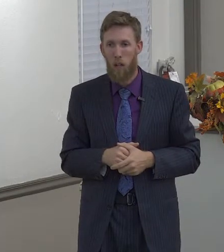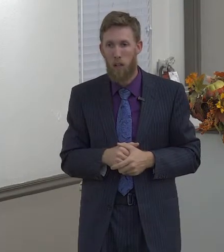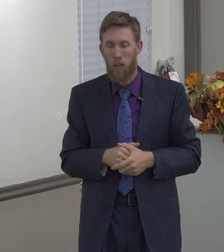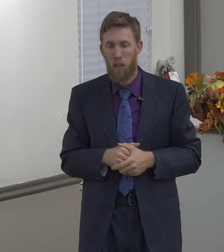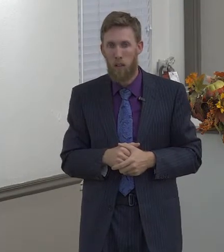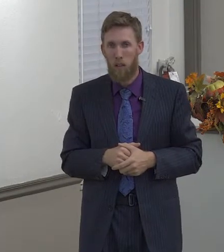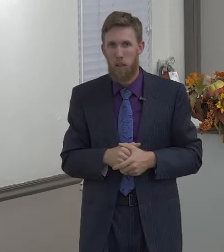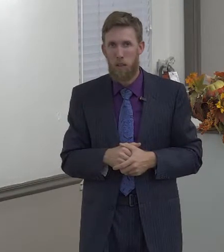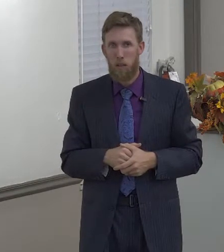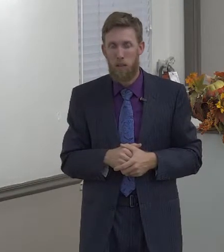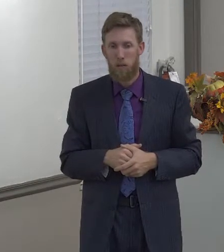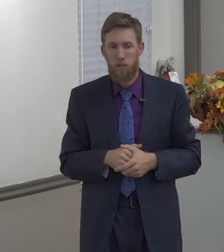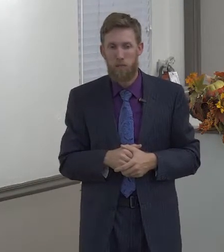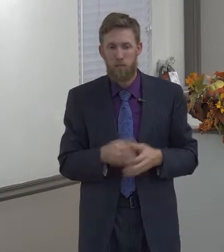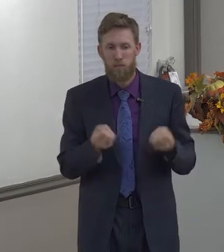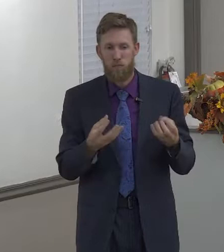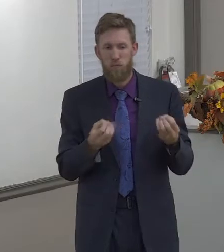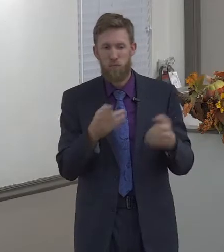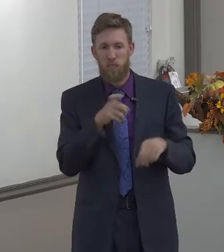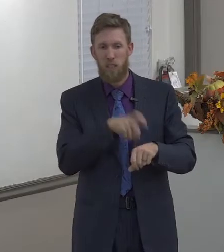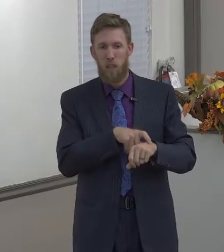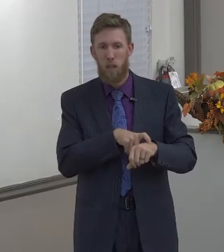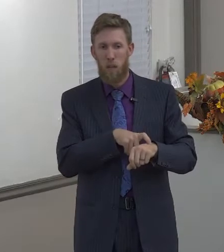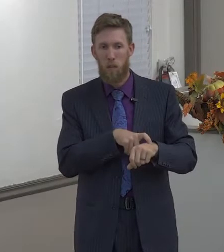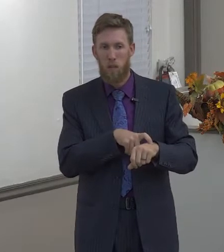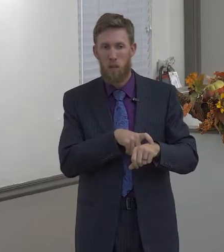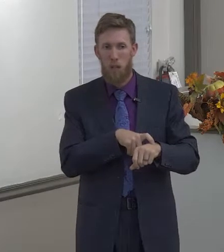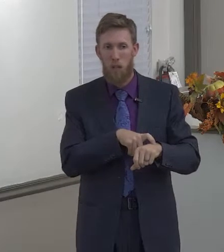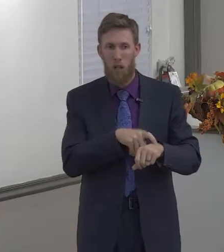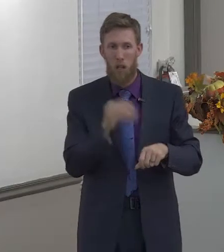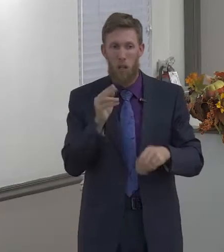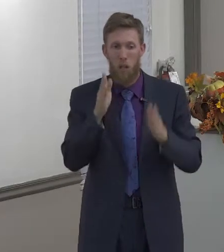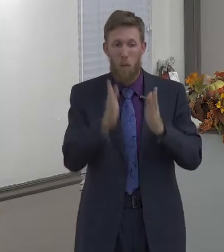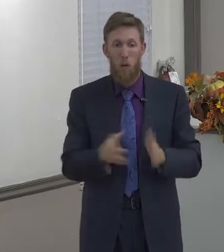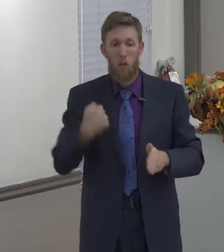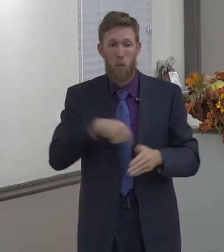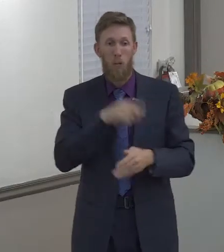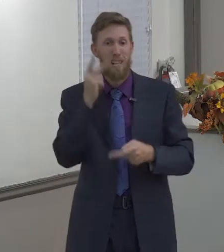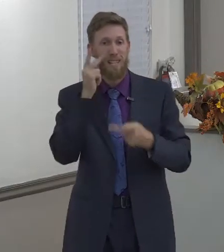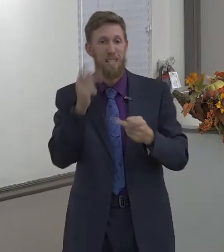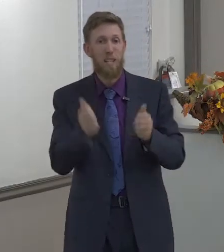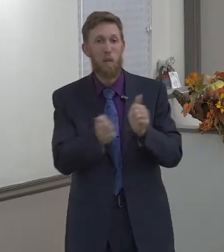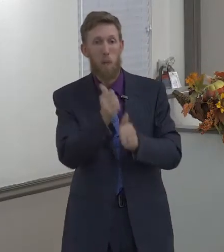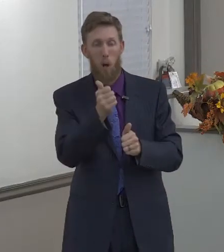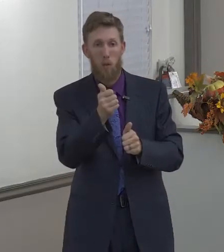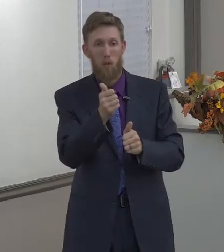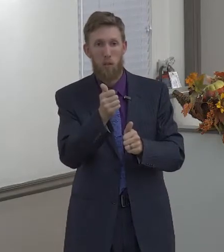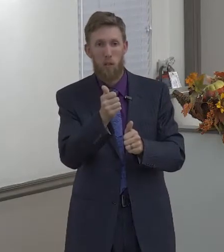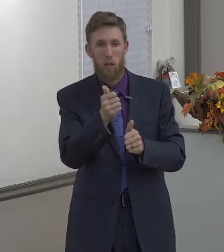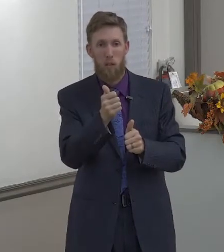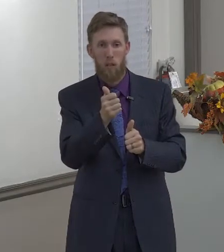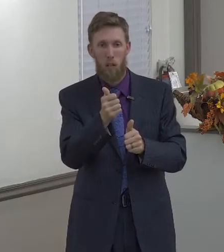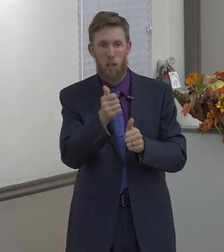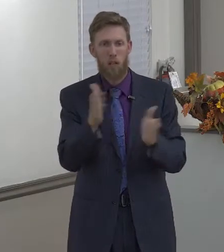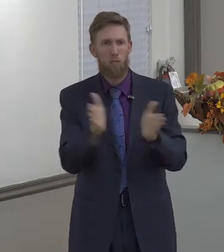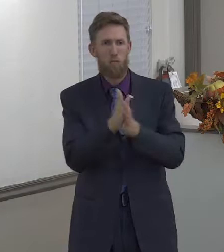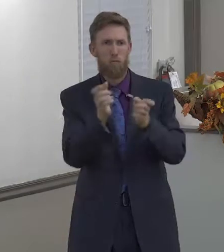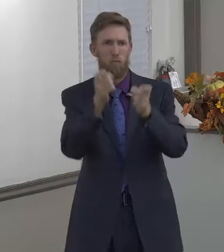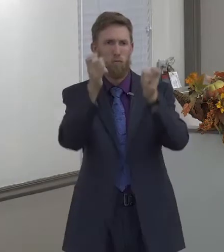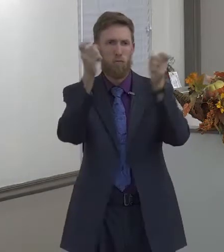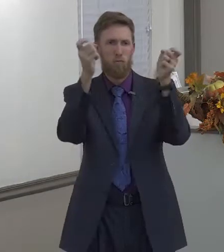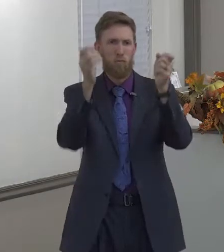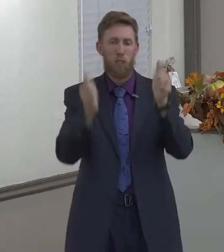When the strong man lifts something heavy, everybody says, well, we expected that. But you know, when the weak does something that